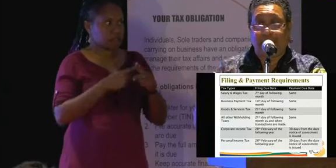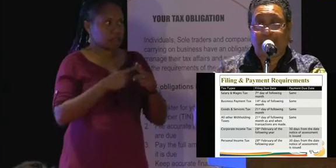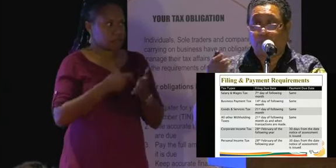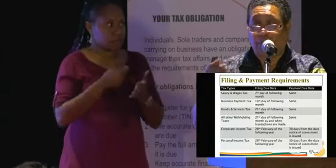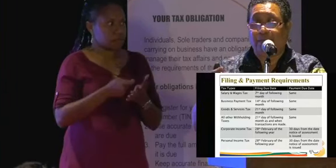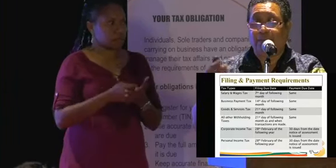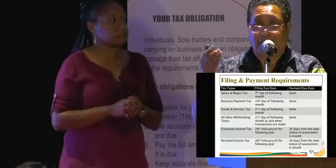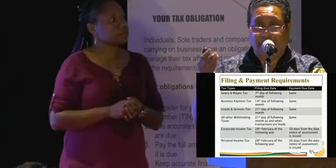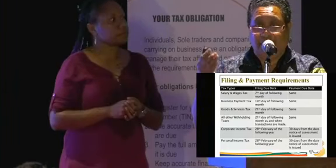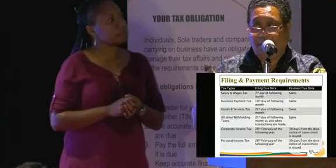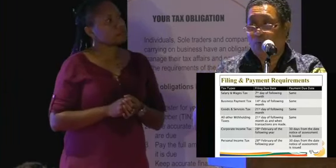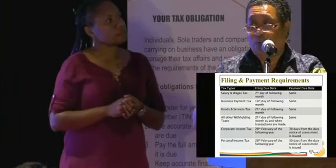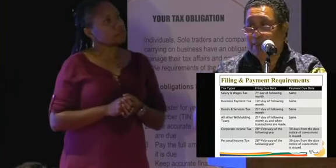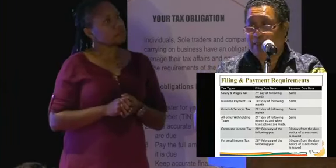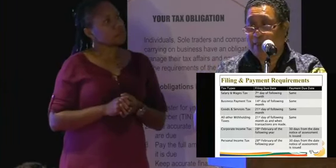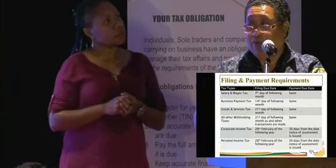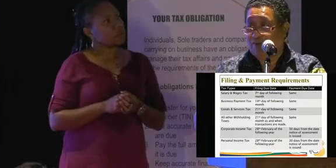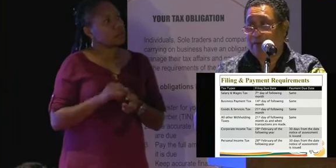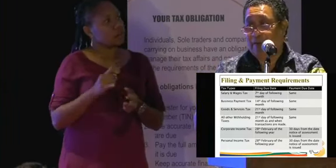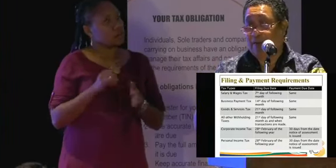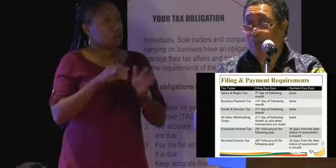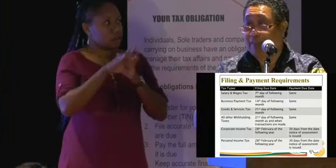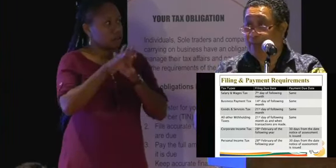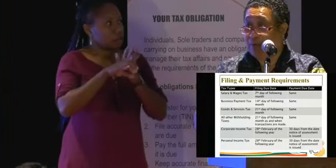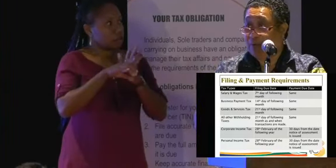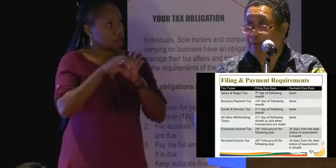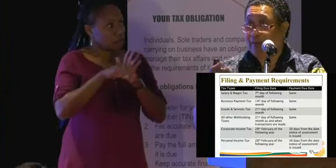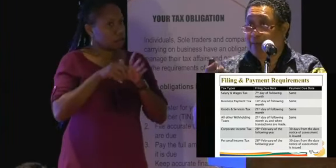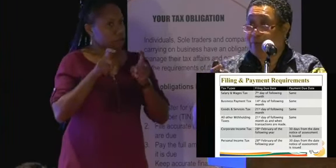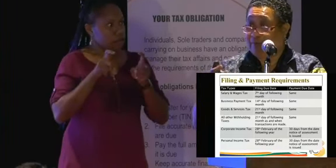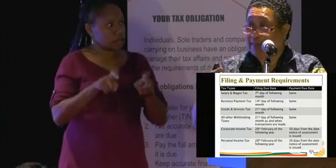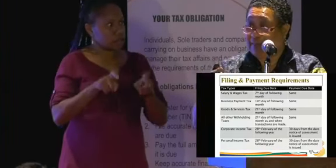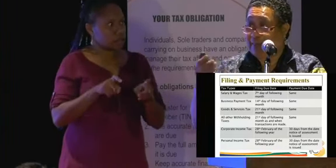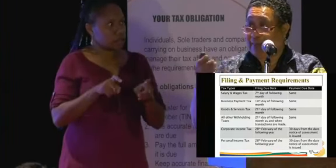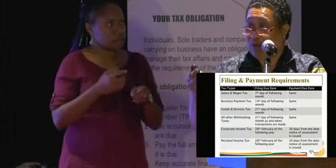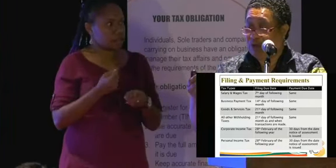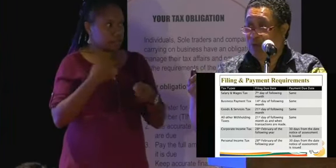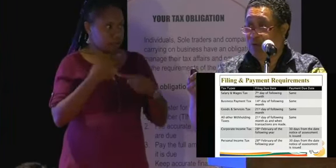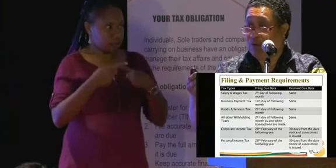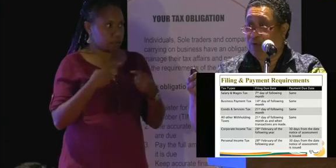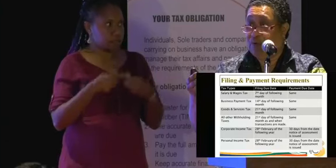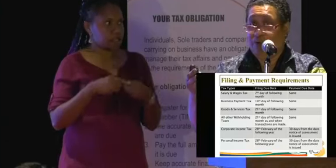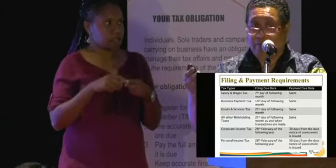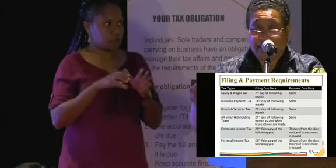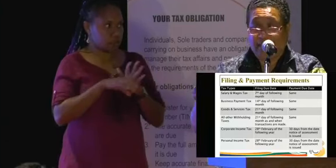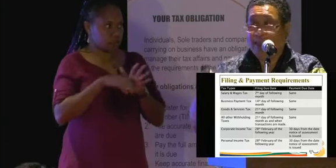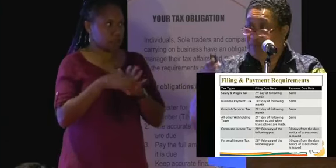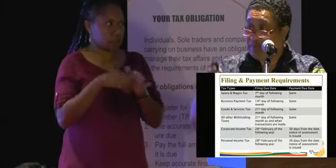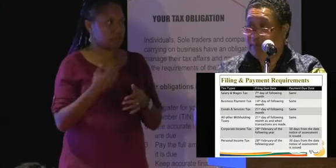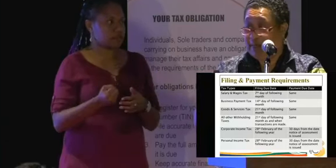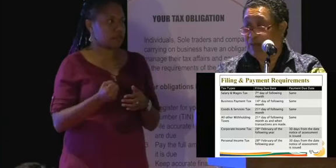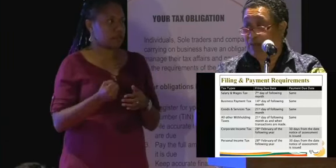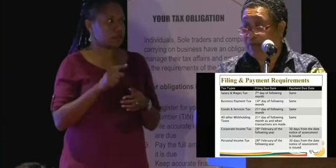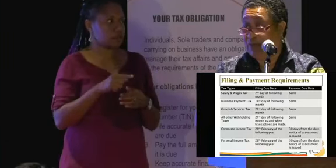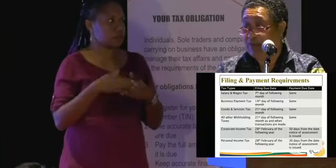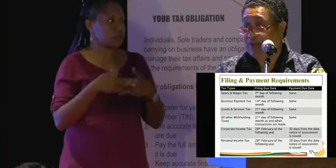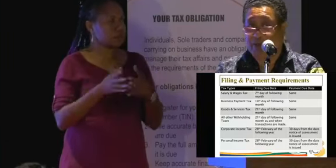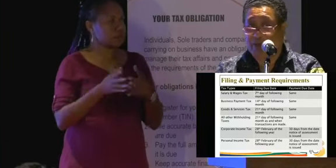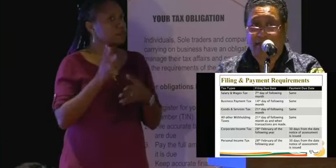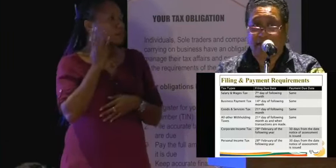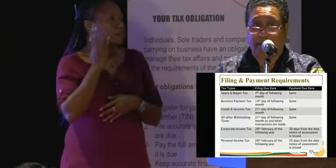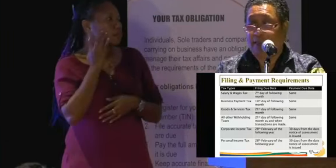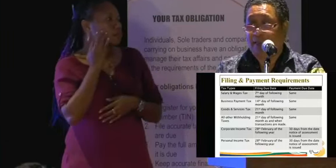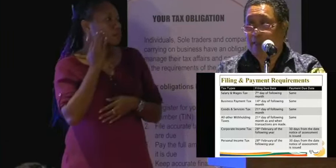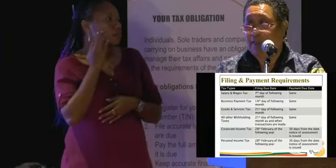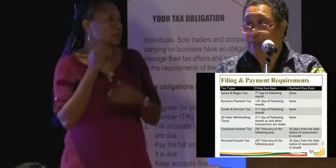the system will monitor or track whether you have started lodging your returns from the date of